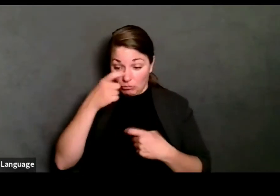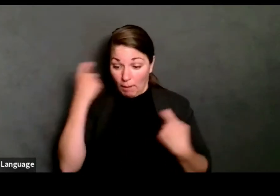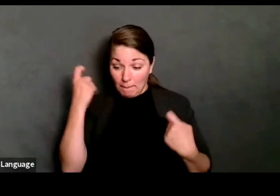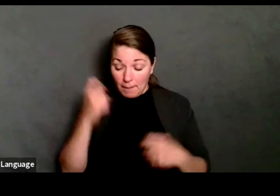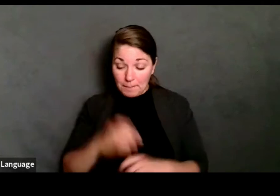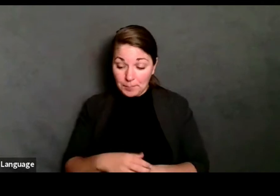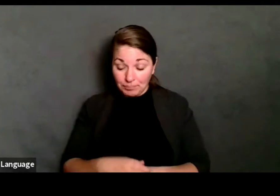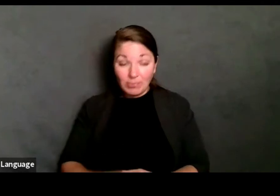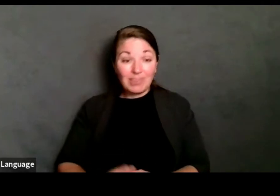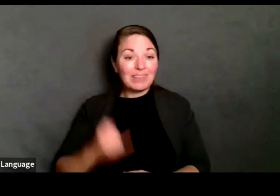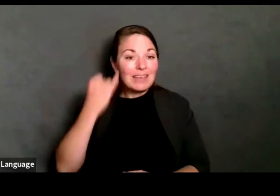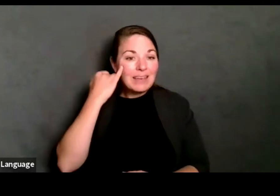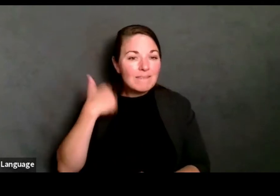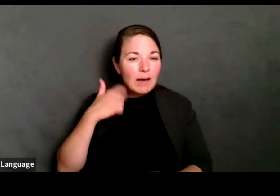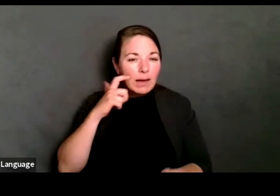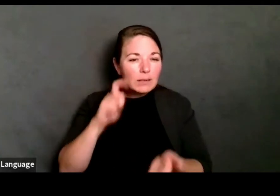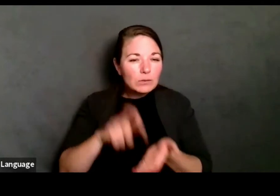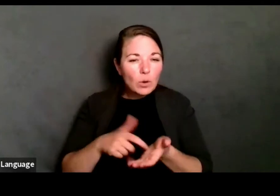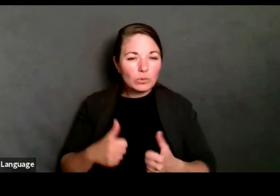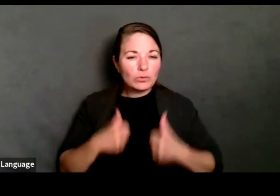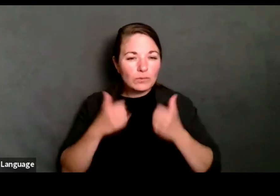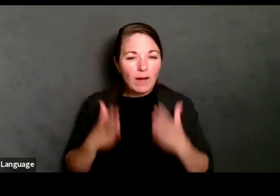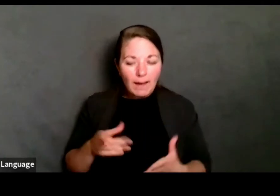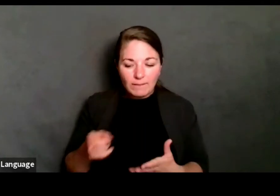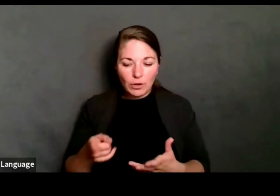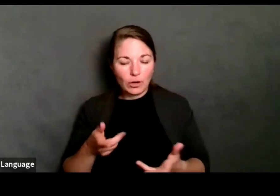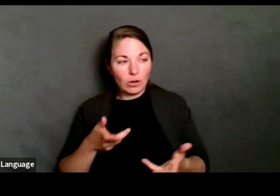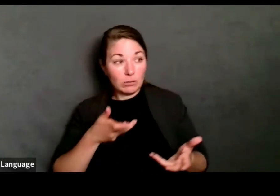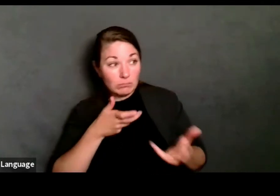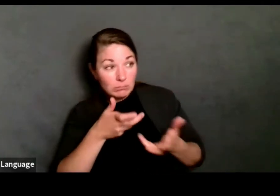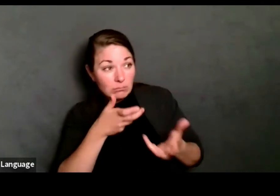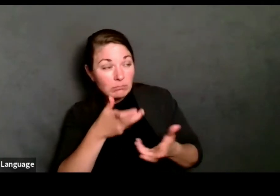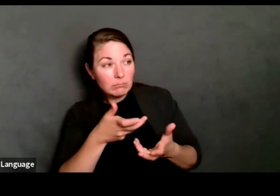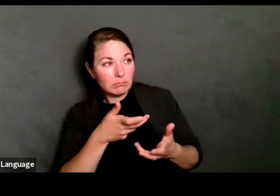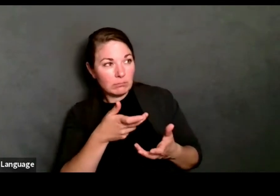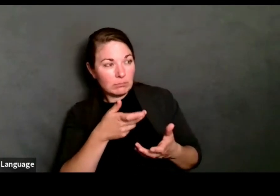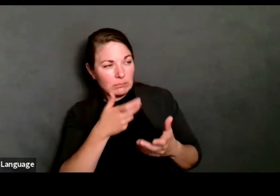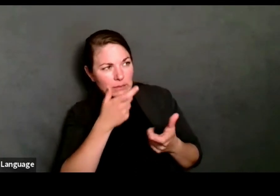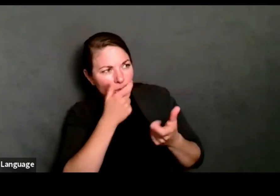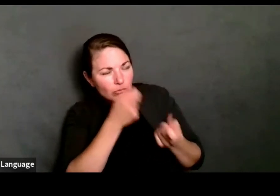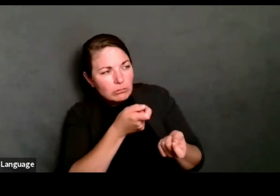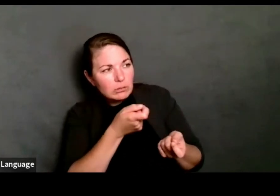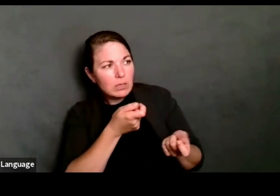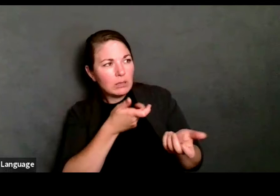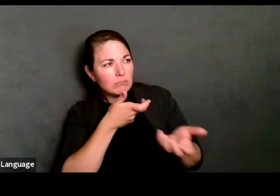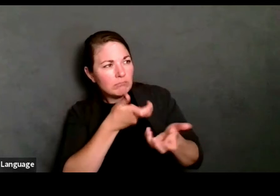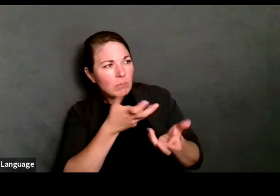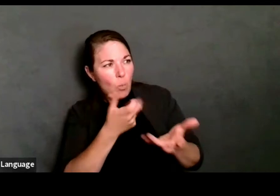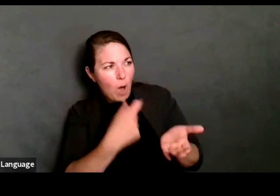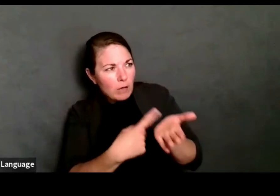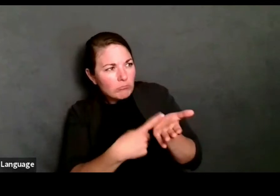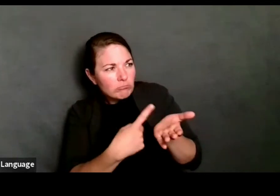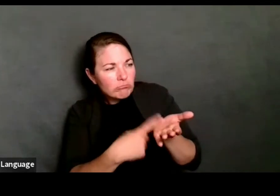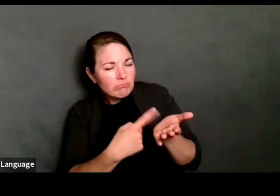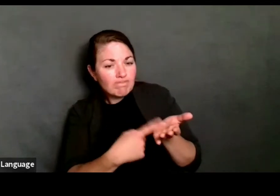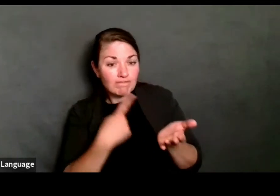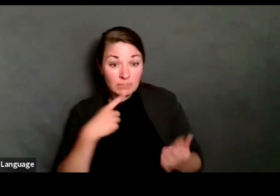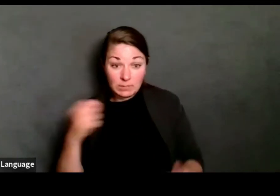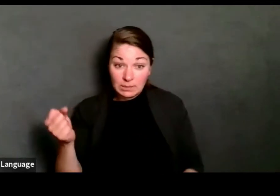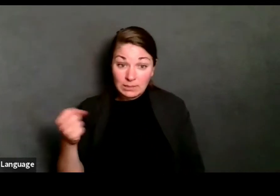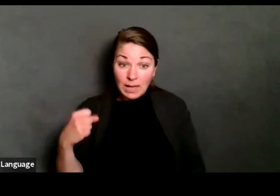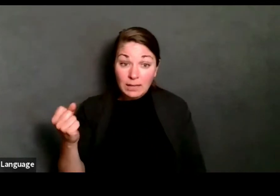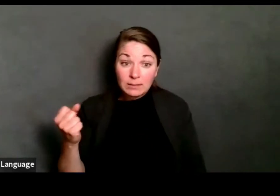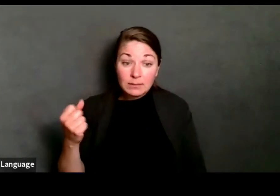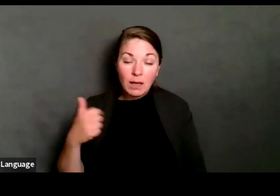If the survivor is engaged enough and cognitively available enough to talk about the brain and says